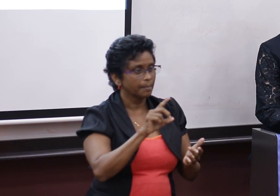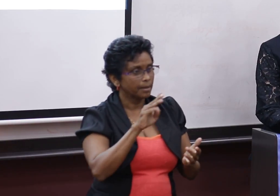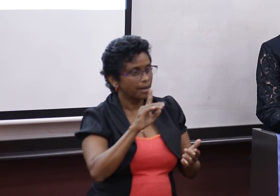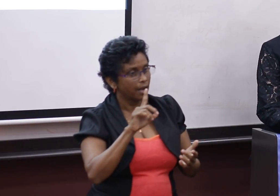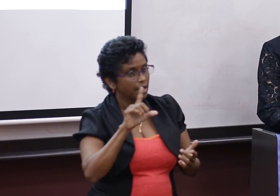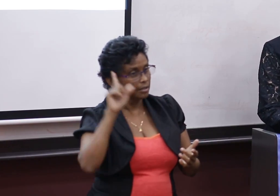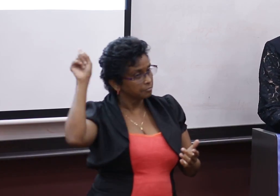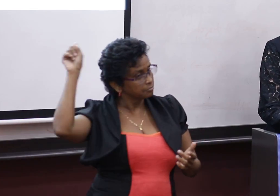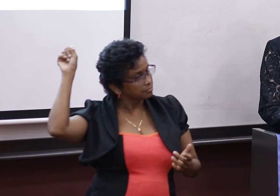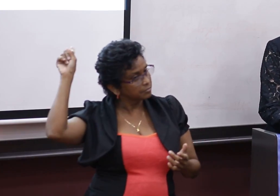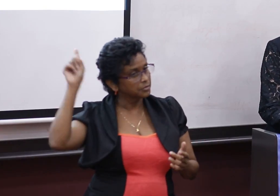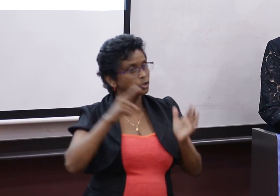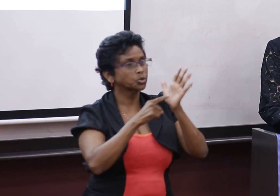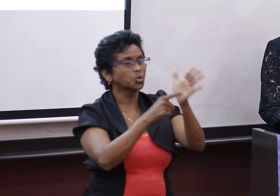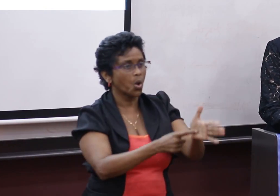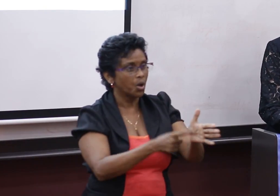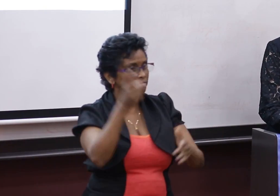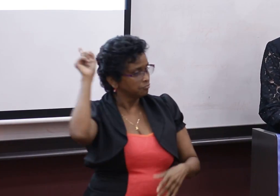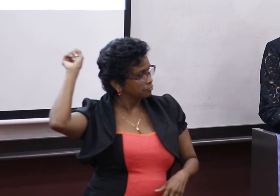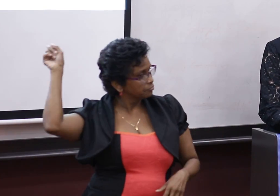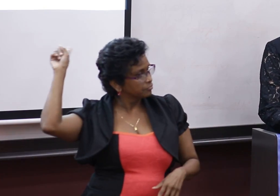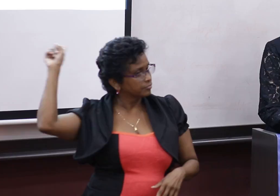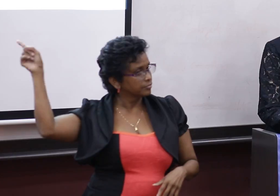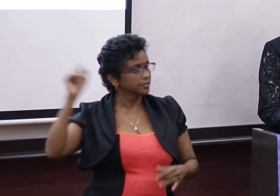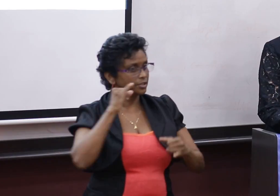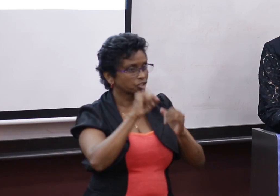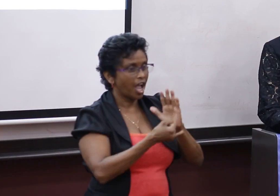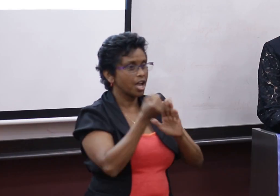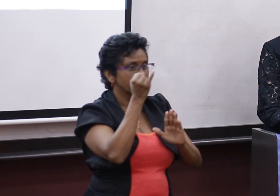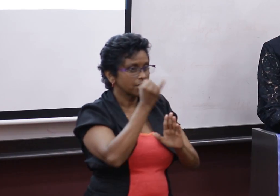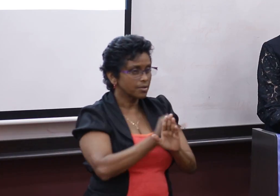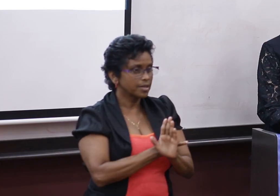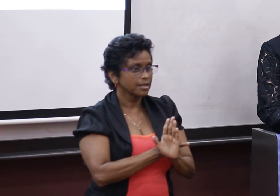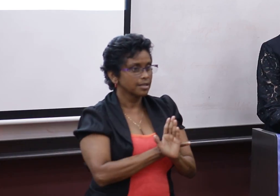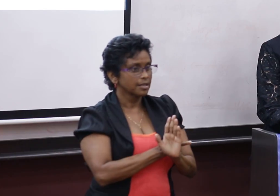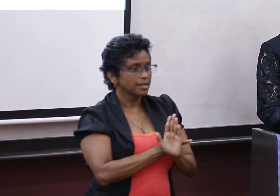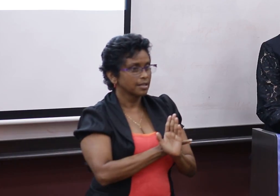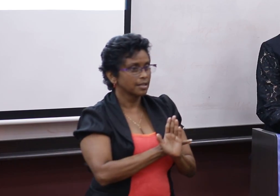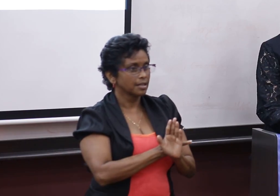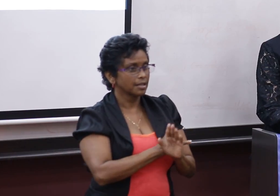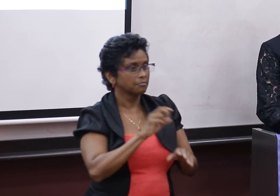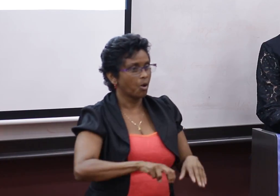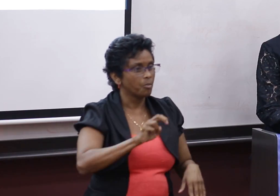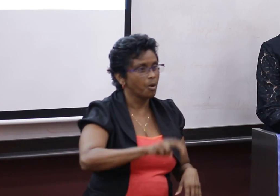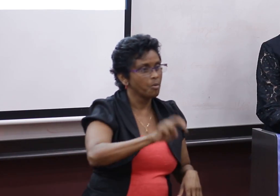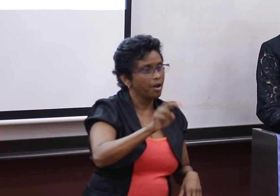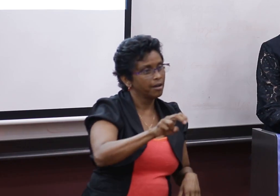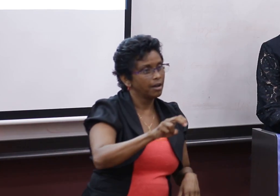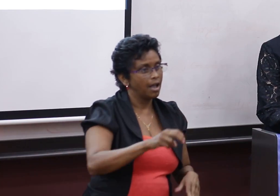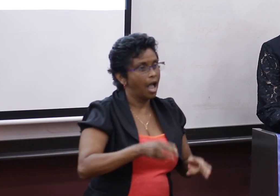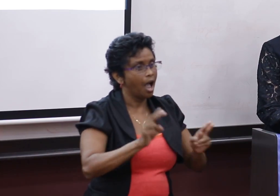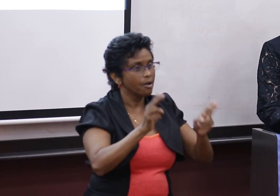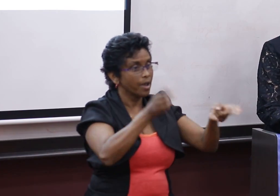picture. It showed David Badal in January crossing the Beetham Highway. He is